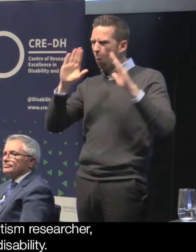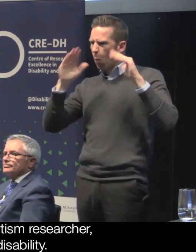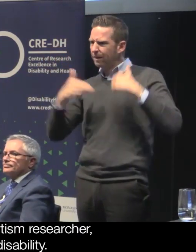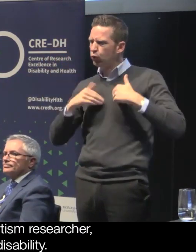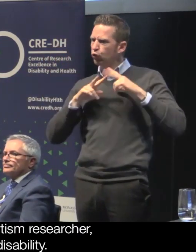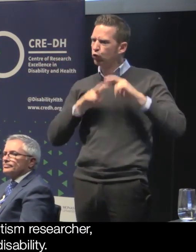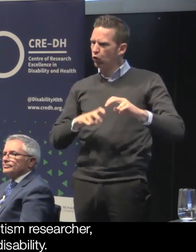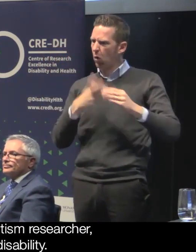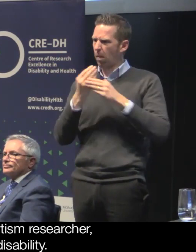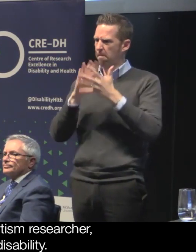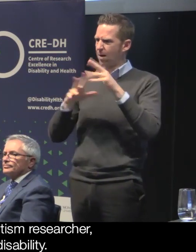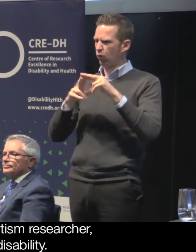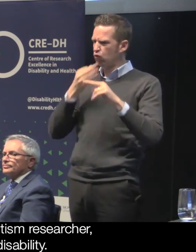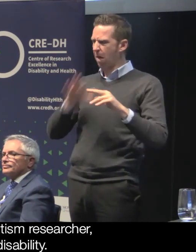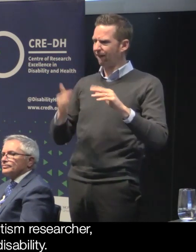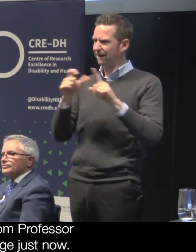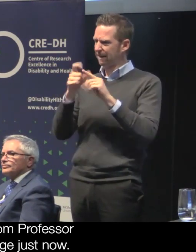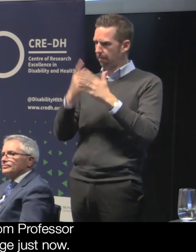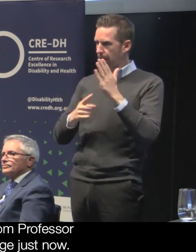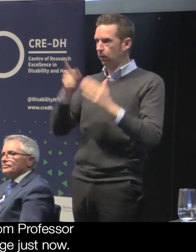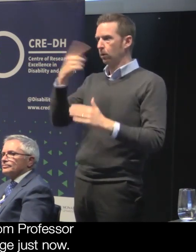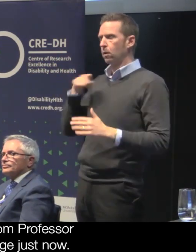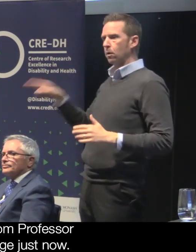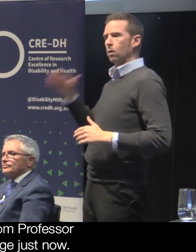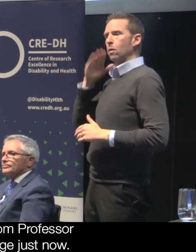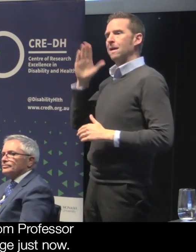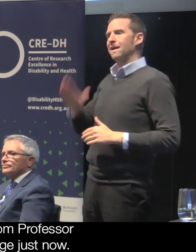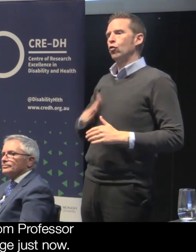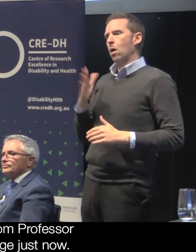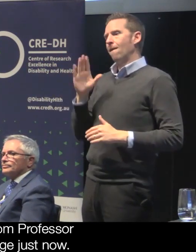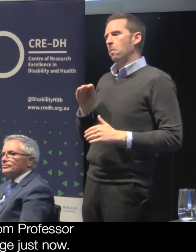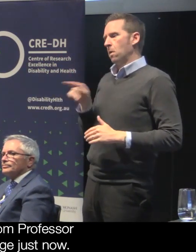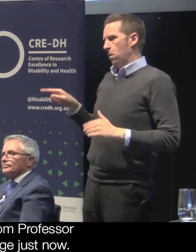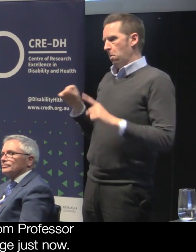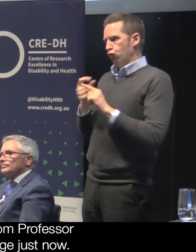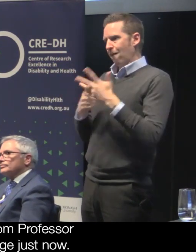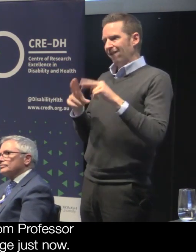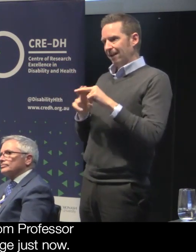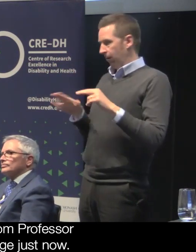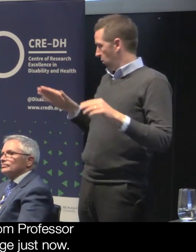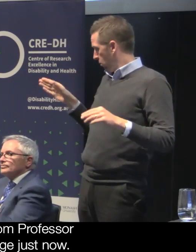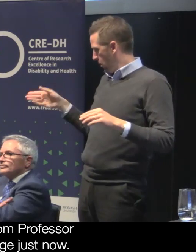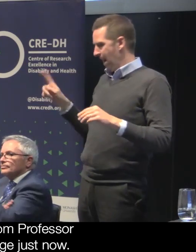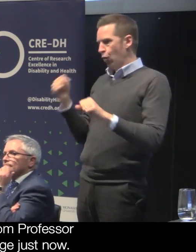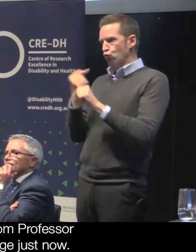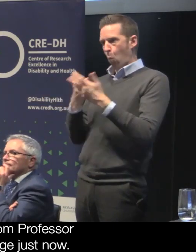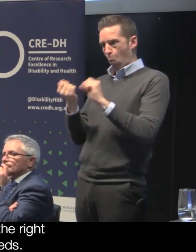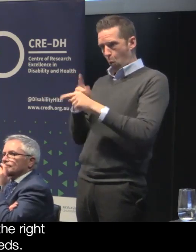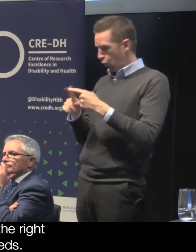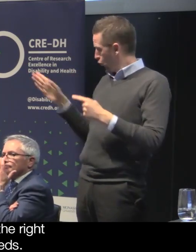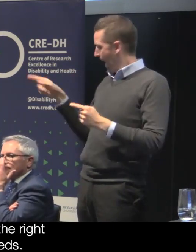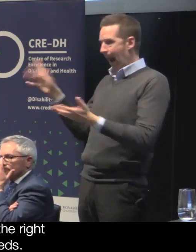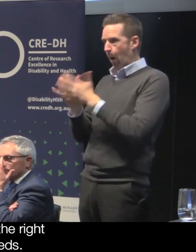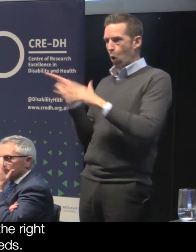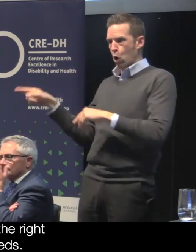severe disability. This was really interesting hearing from Professor Shakespeare and also George just now. How do you match up the right